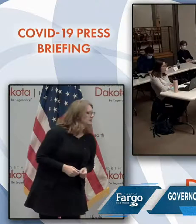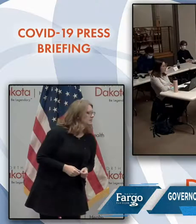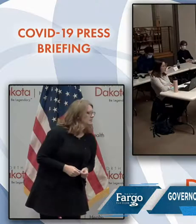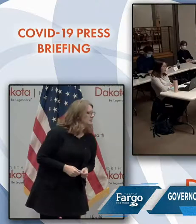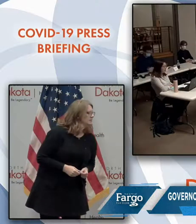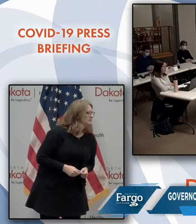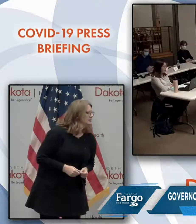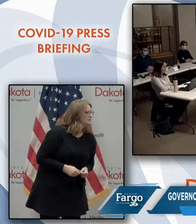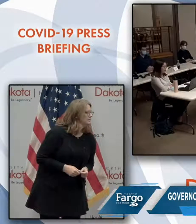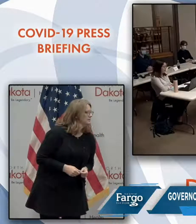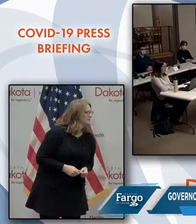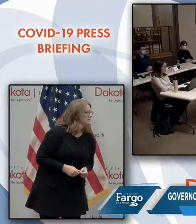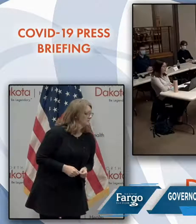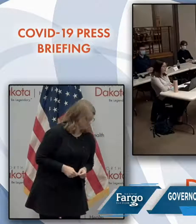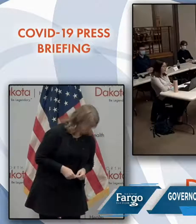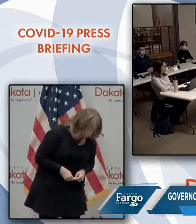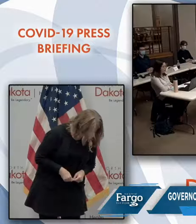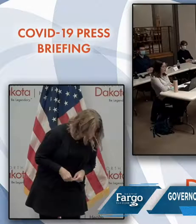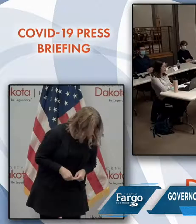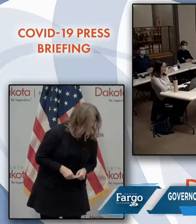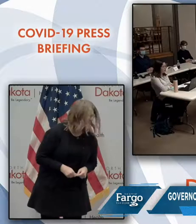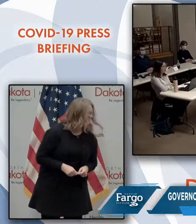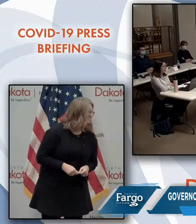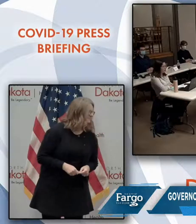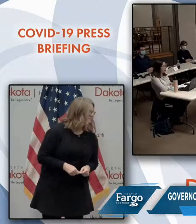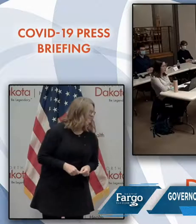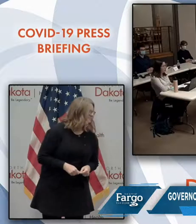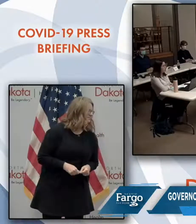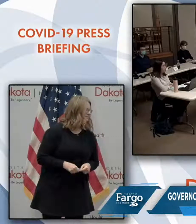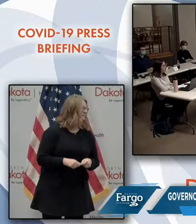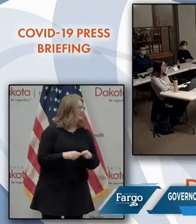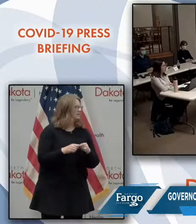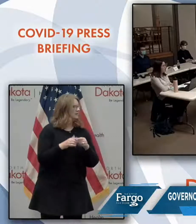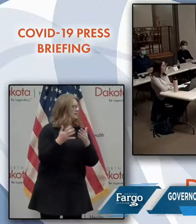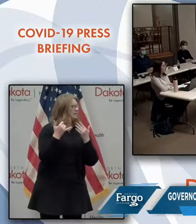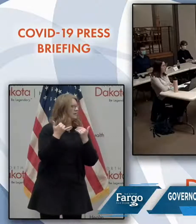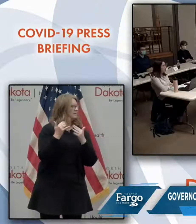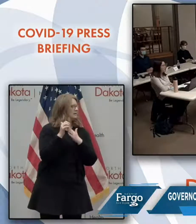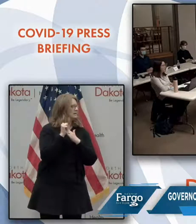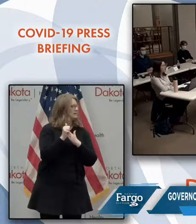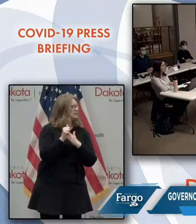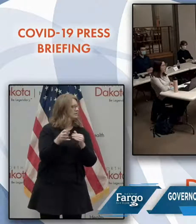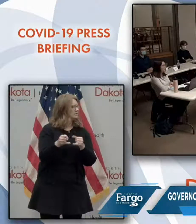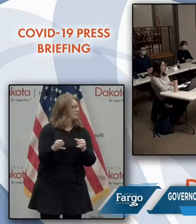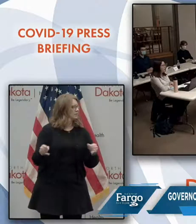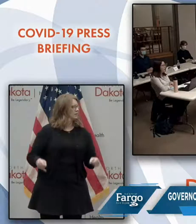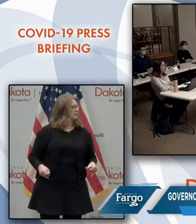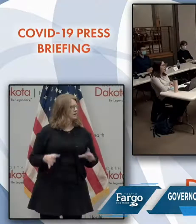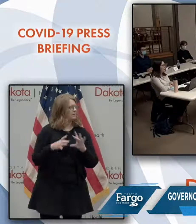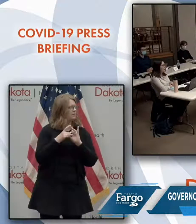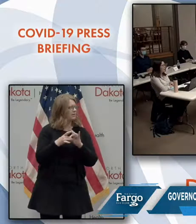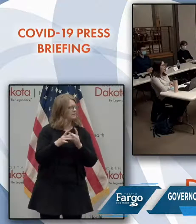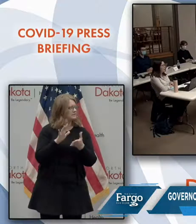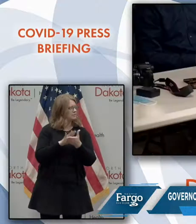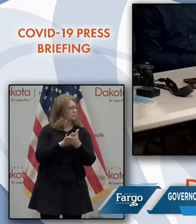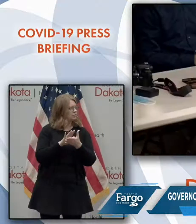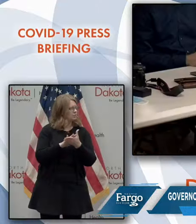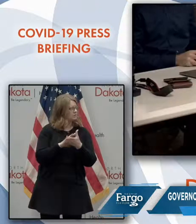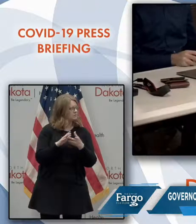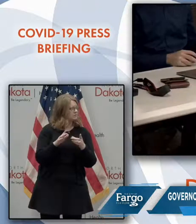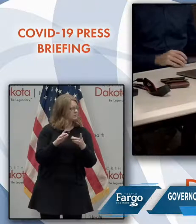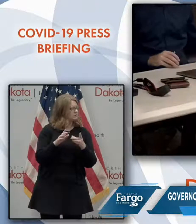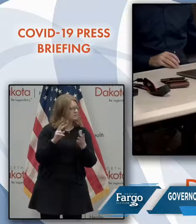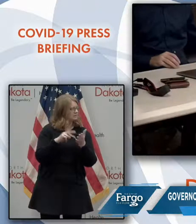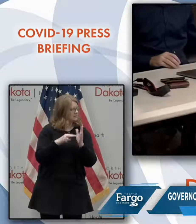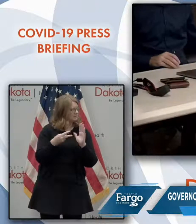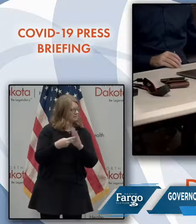you clarify how the updated guidance for quarantining applies to schools? And does that